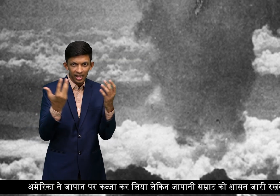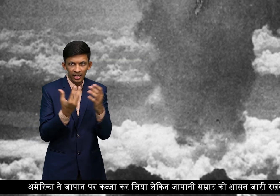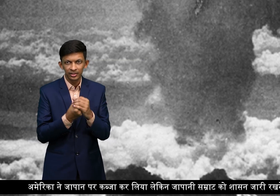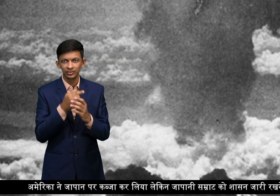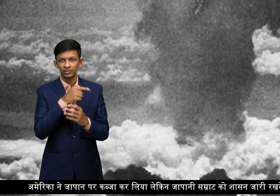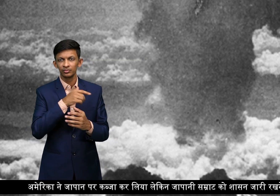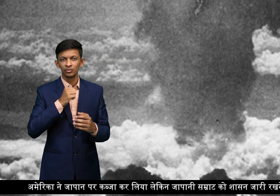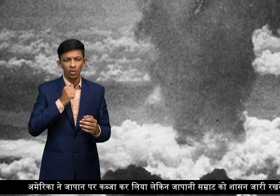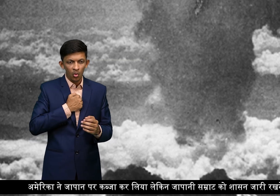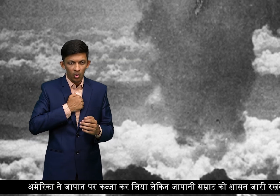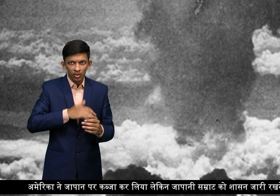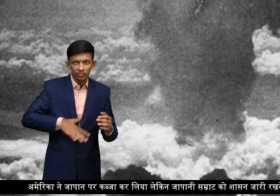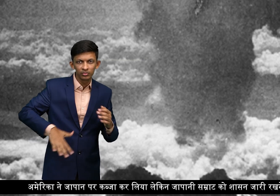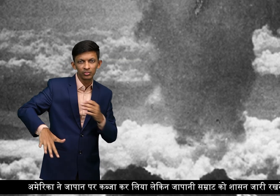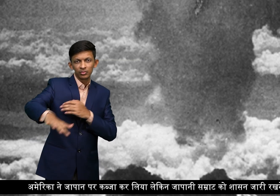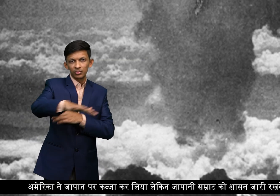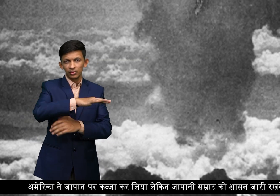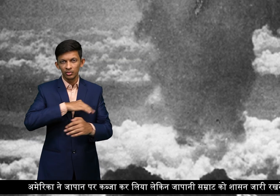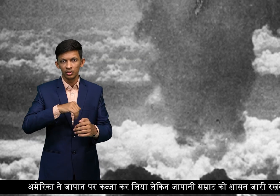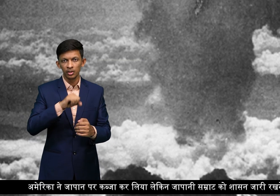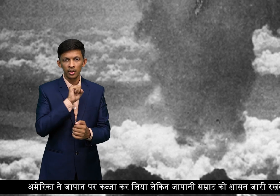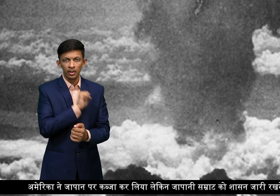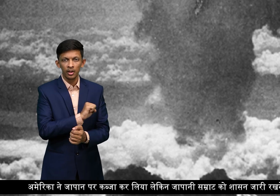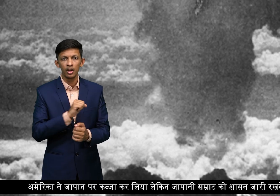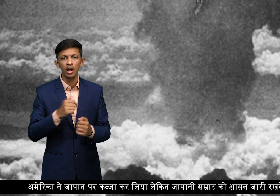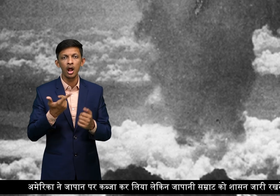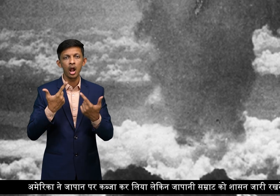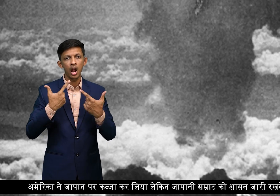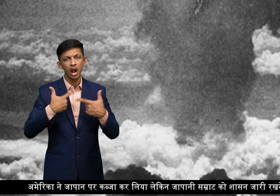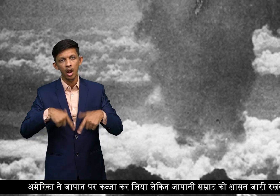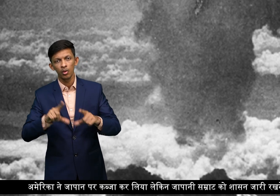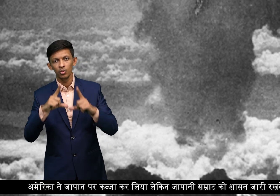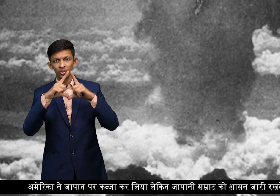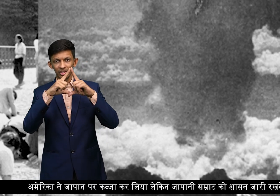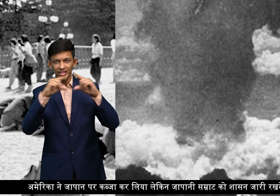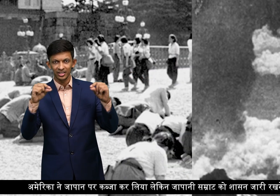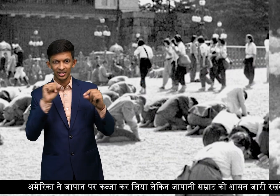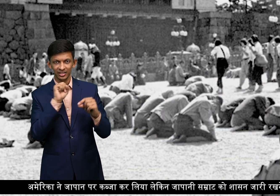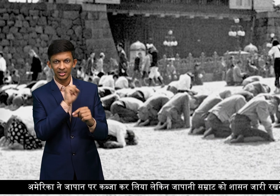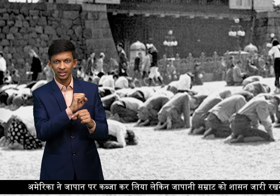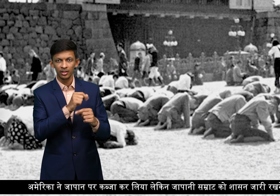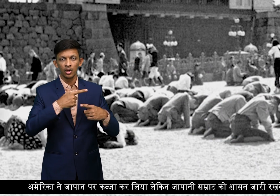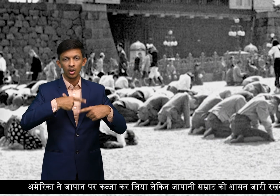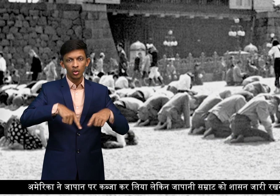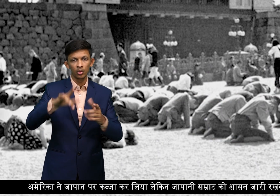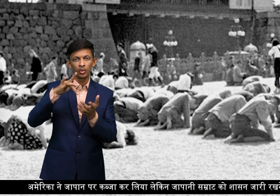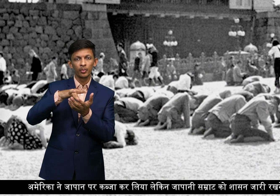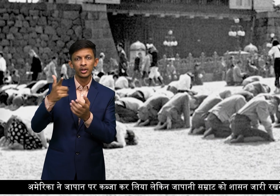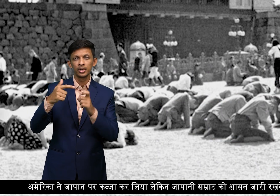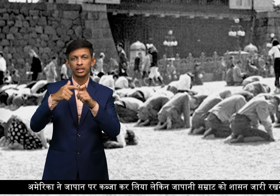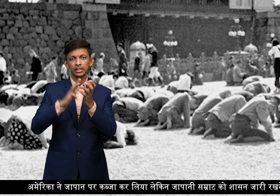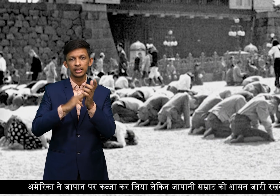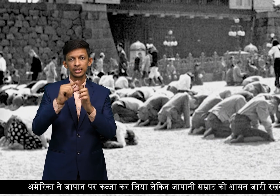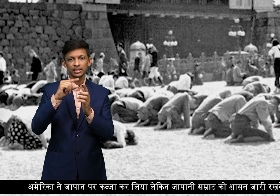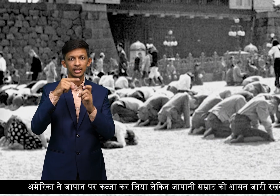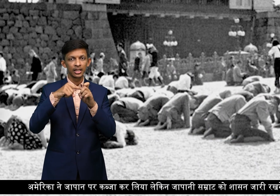The US occupied Japan but allowed the Japanese